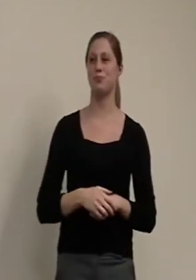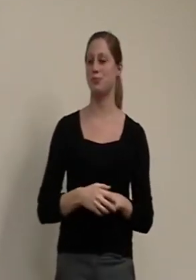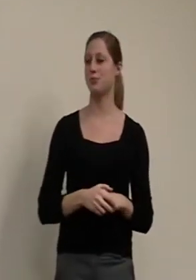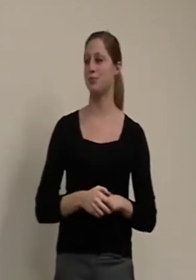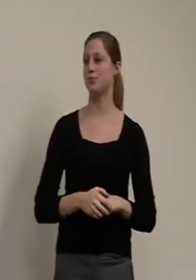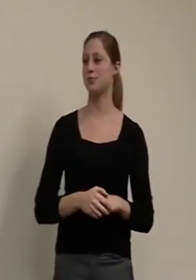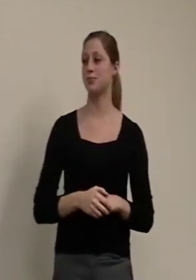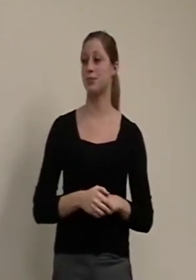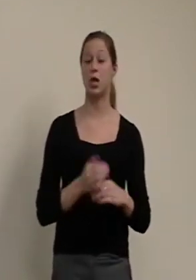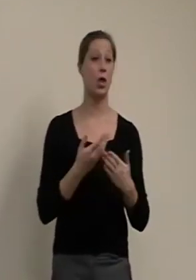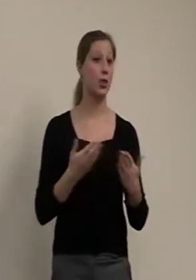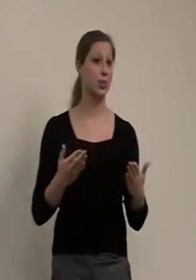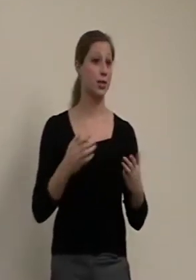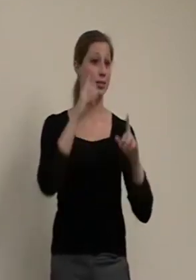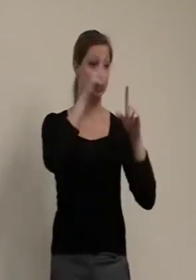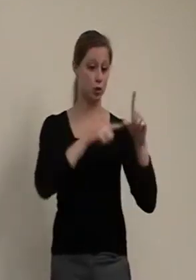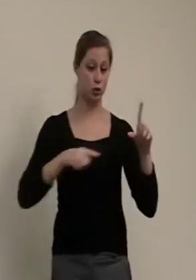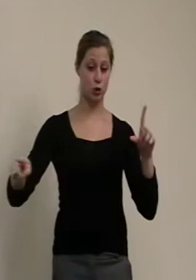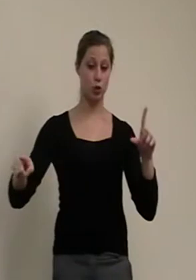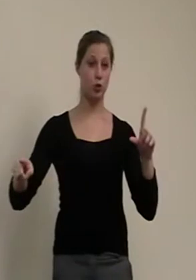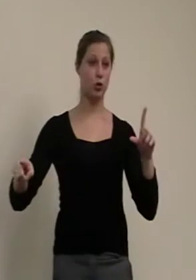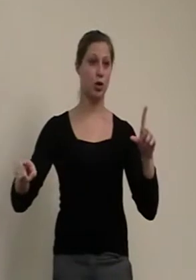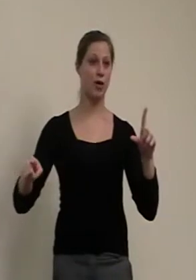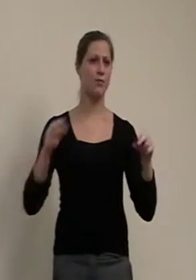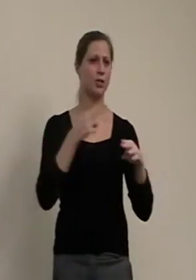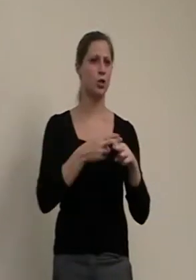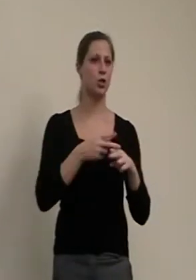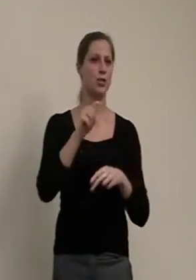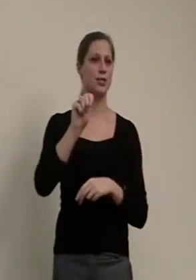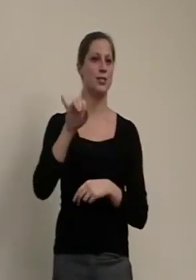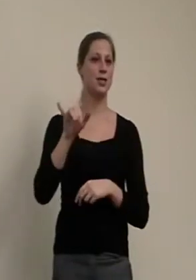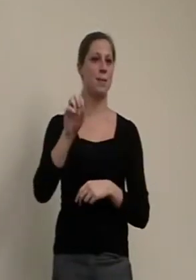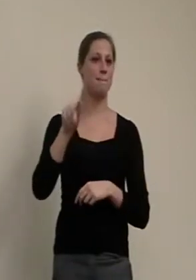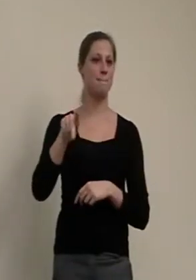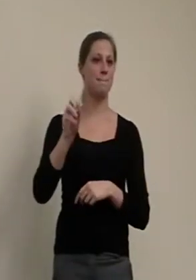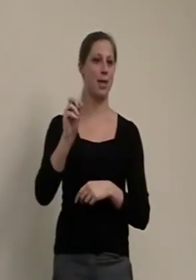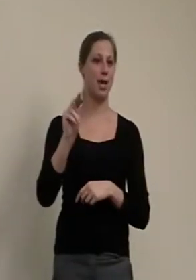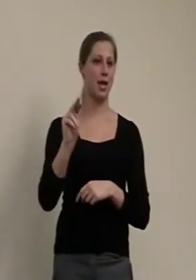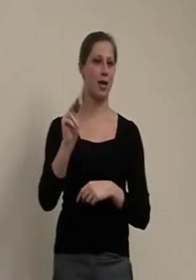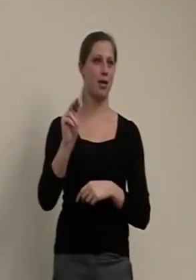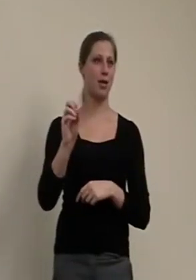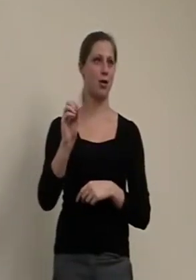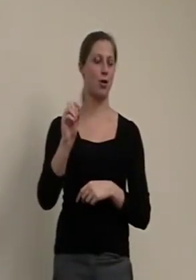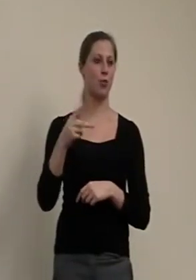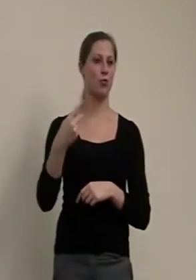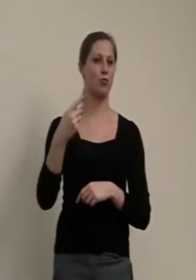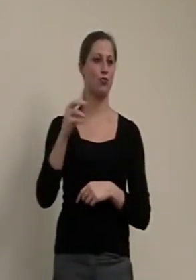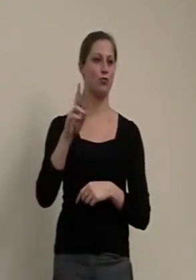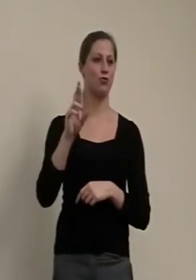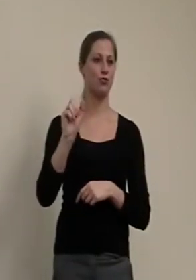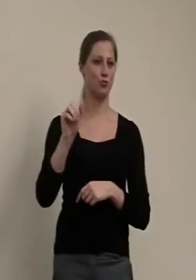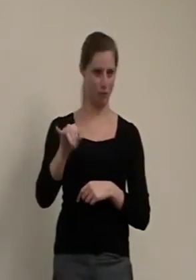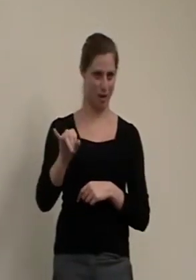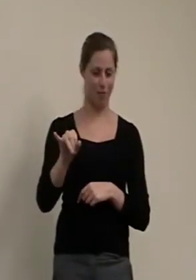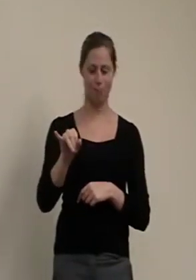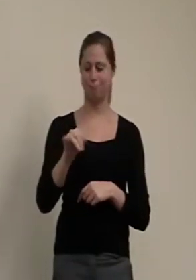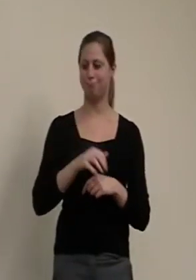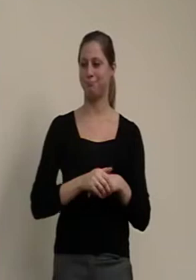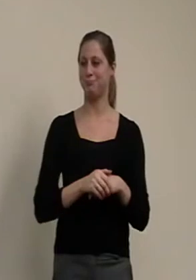This is a graph called a tympanogram. Usually I show this before I show this, but this gives us an idea of how your